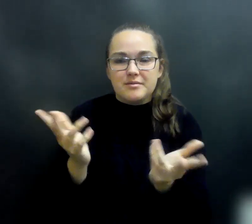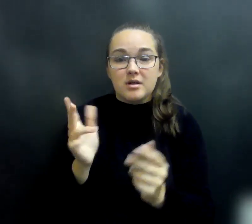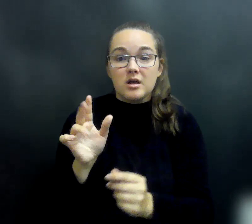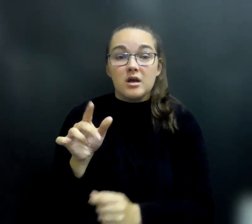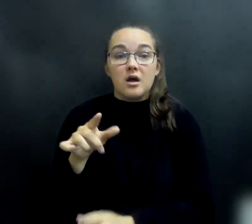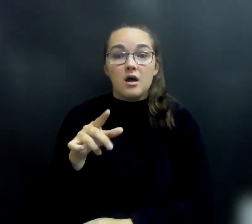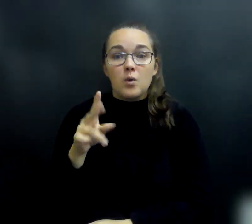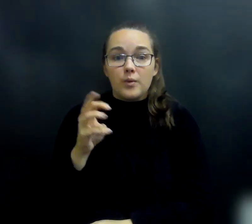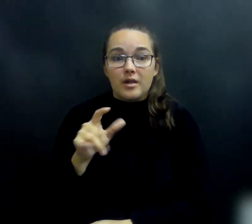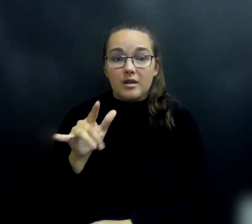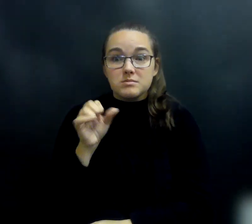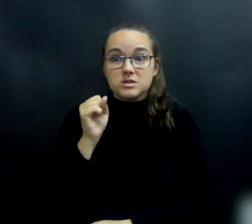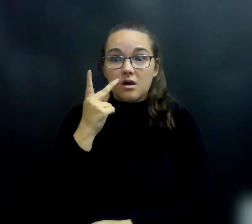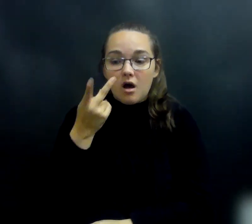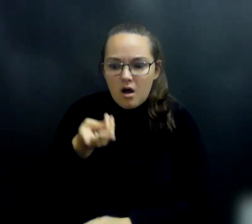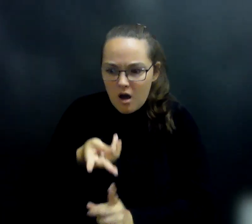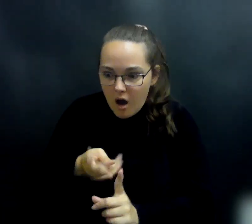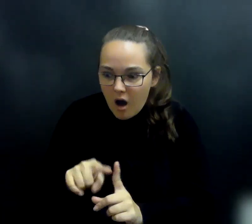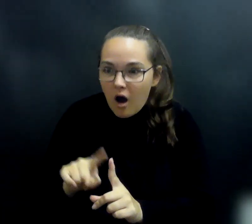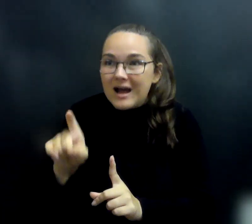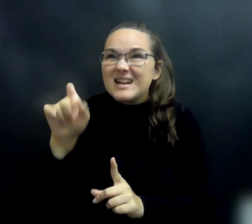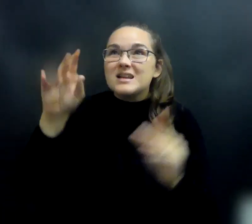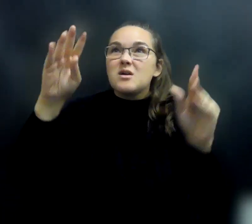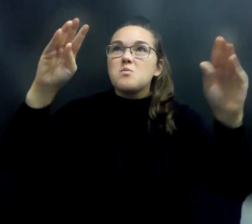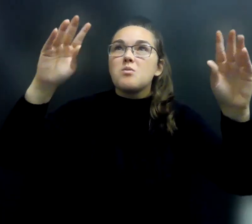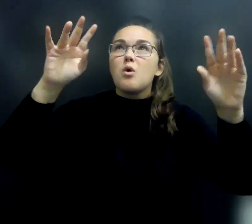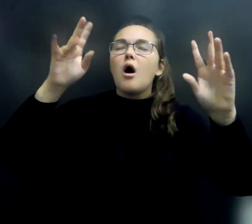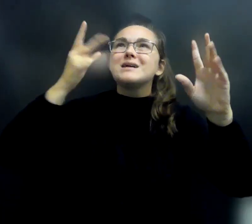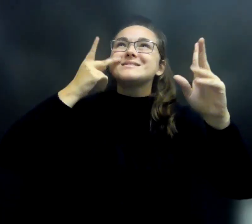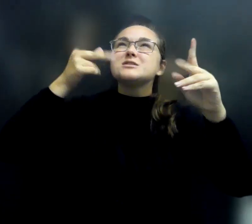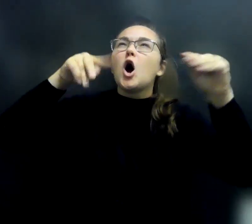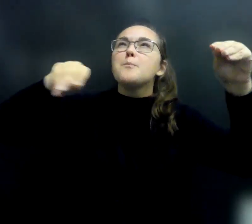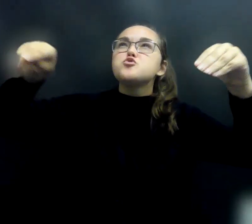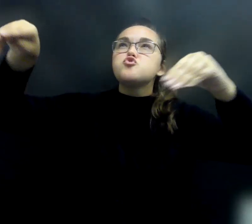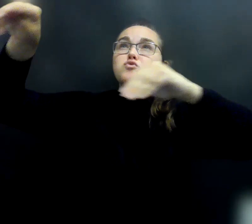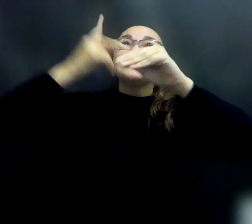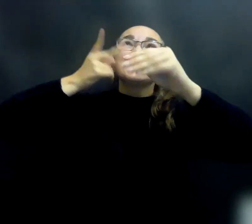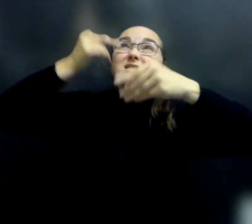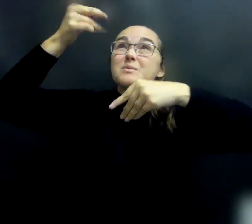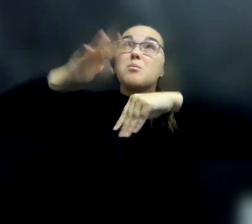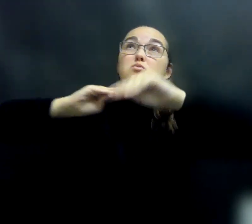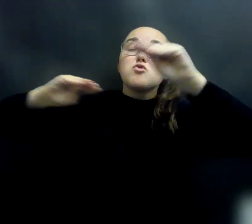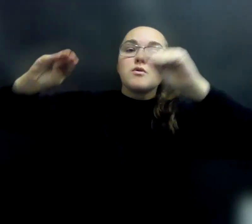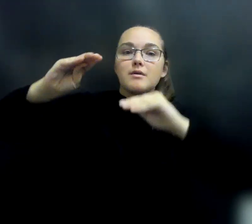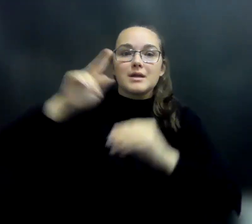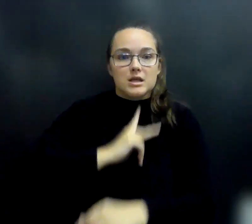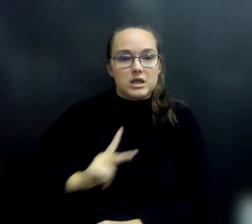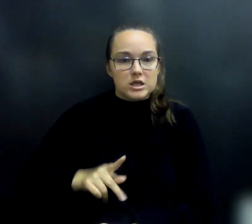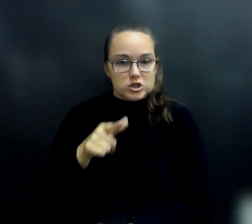keen observations to show that it moved like a planet. King George was impressed. He offered William